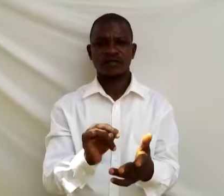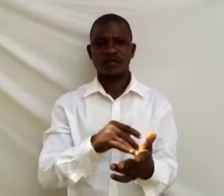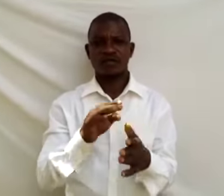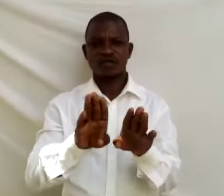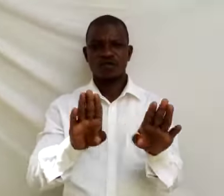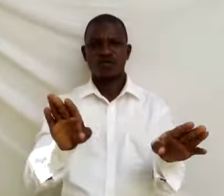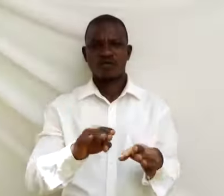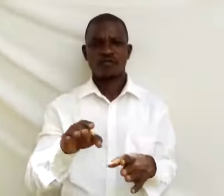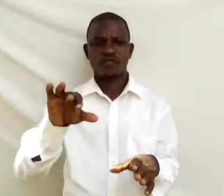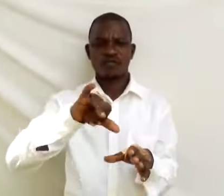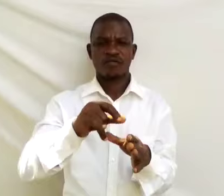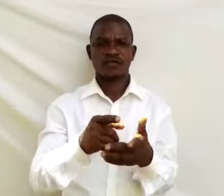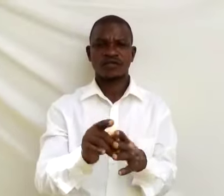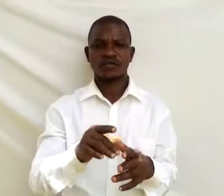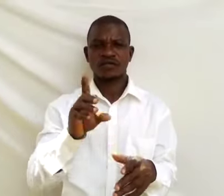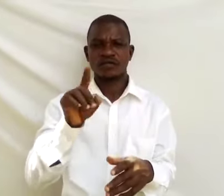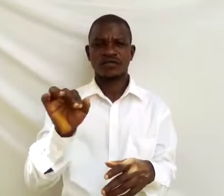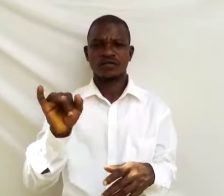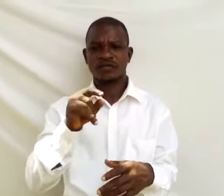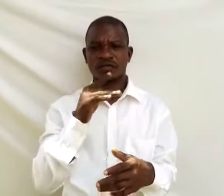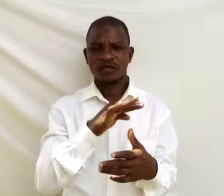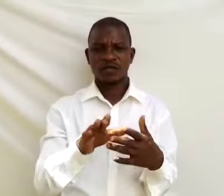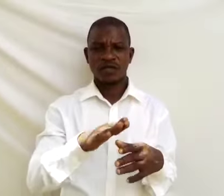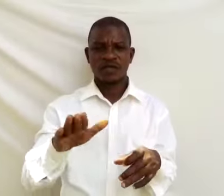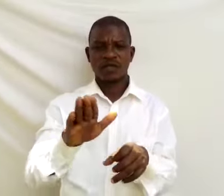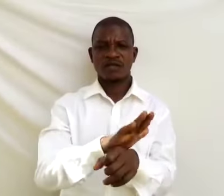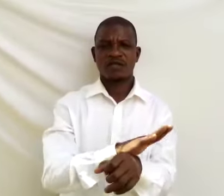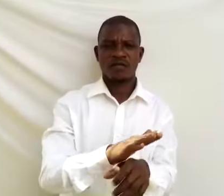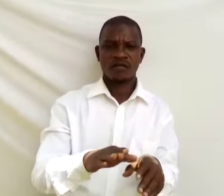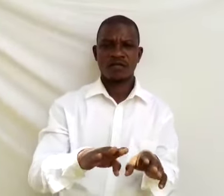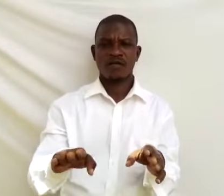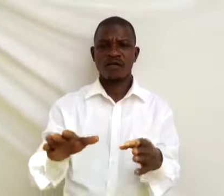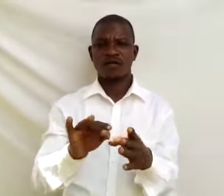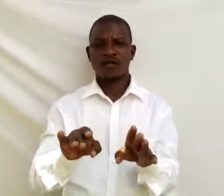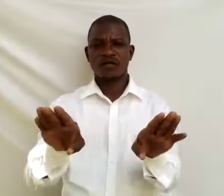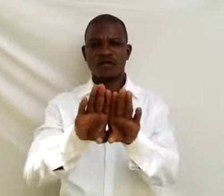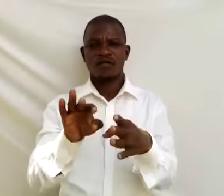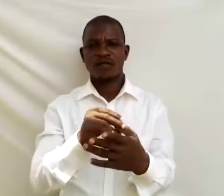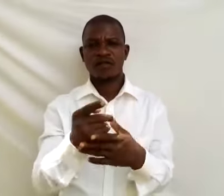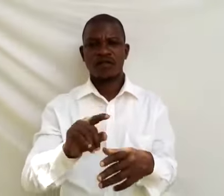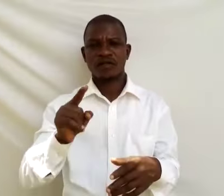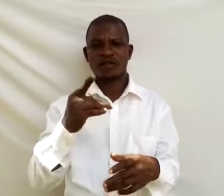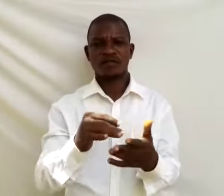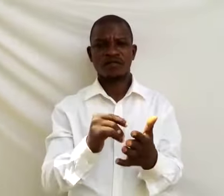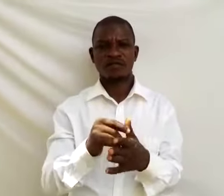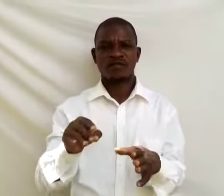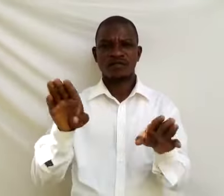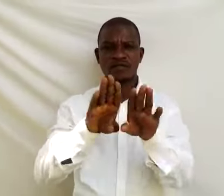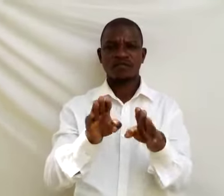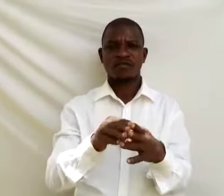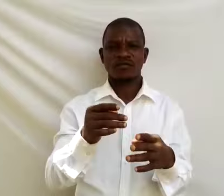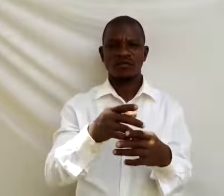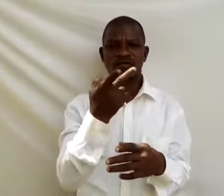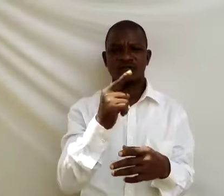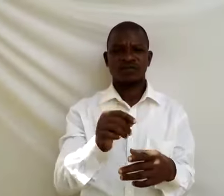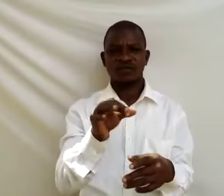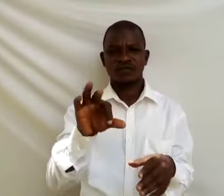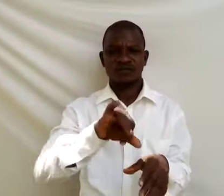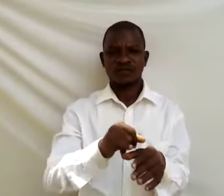petri dish only slightly and cover at once. Close petri dish firmly with